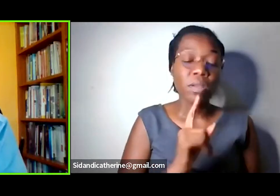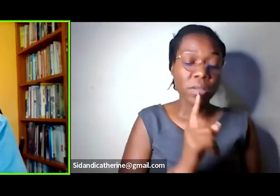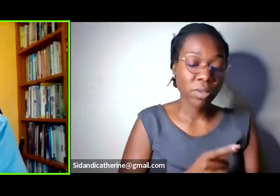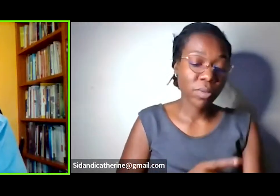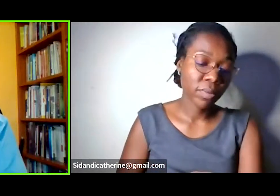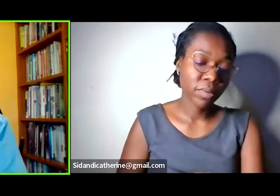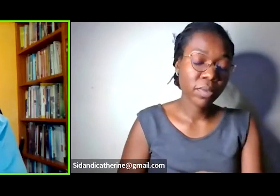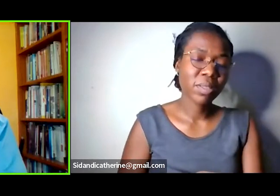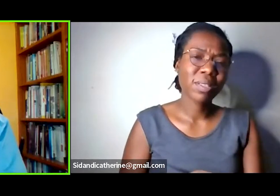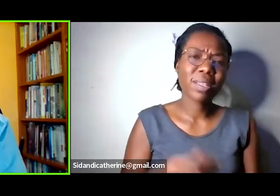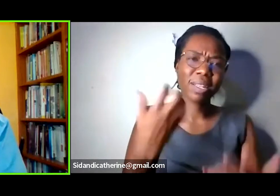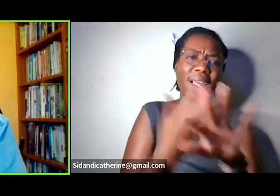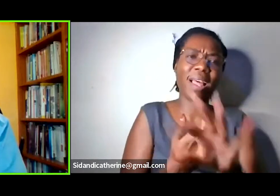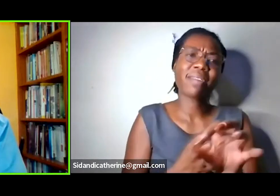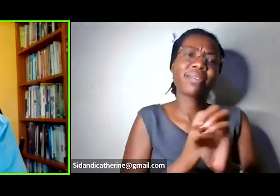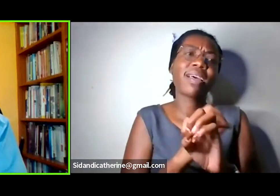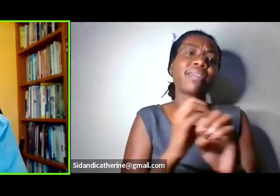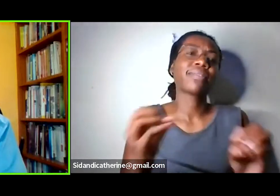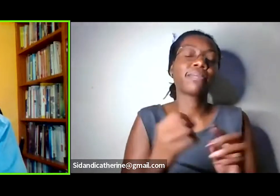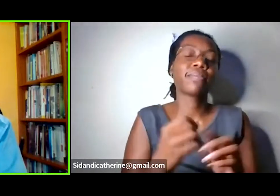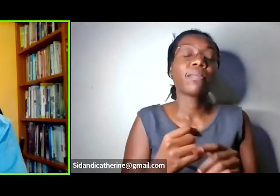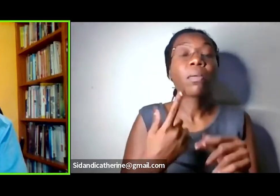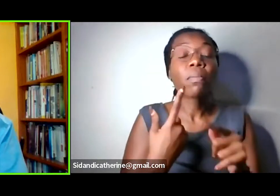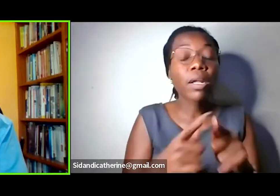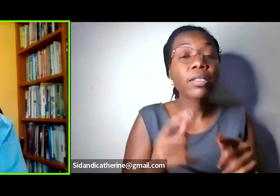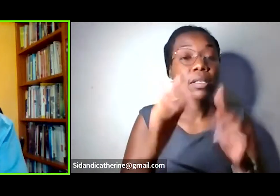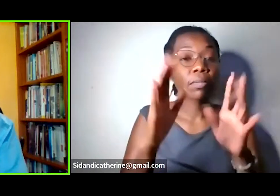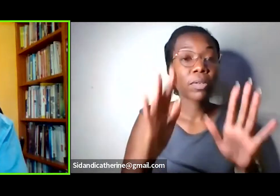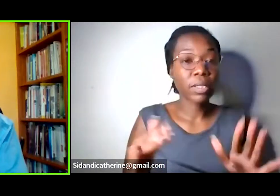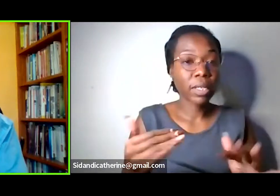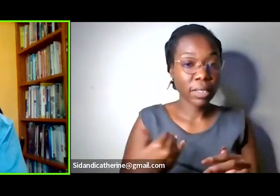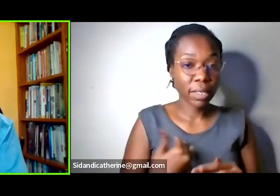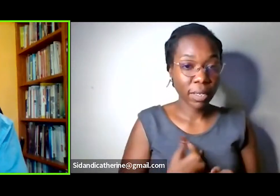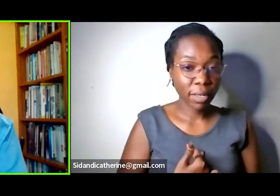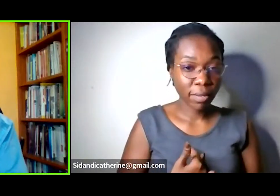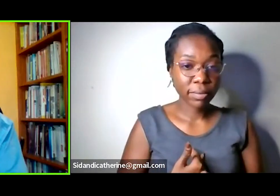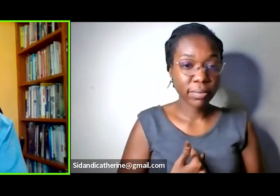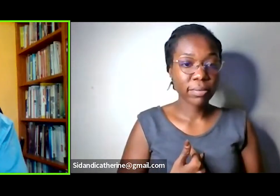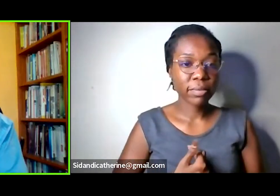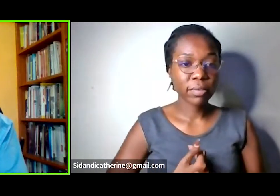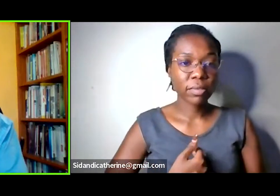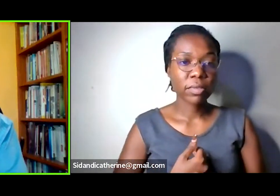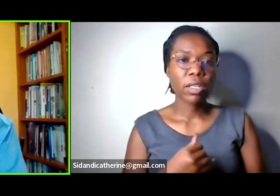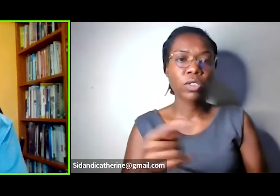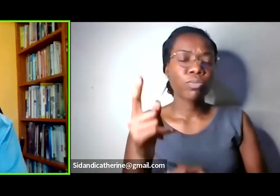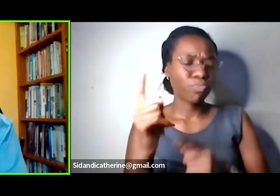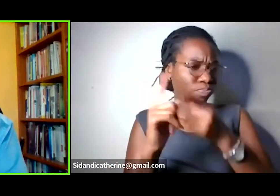tell you it is malaria. And then they give you a piece of paper called a